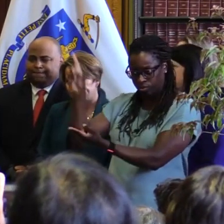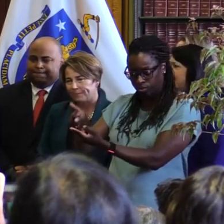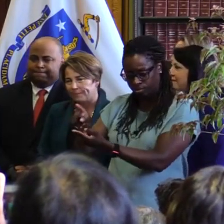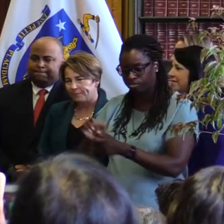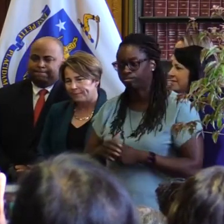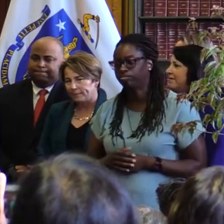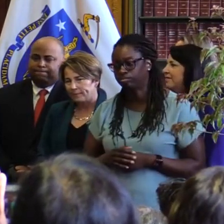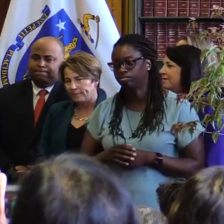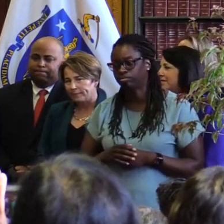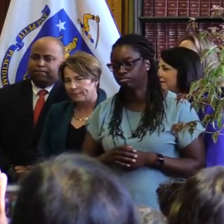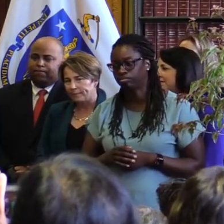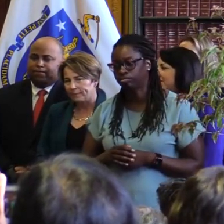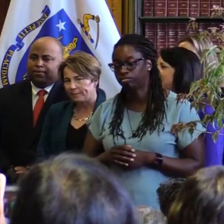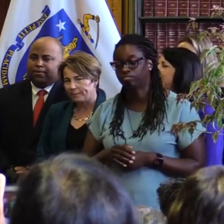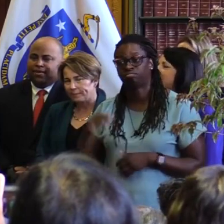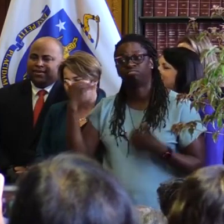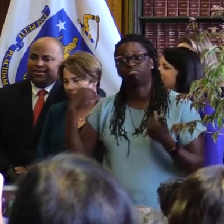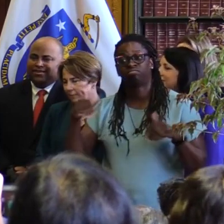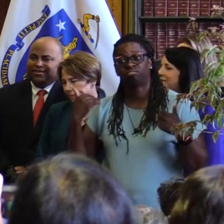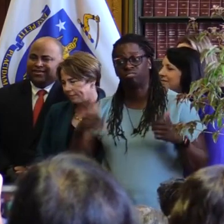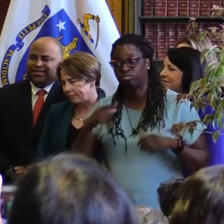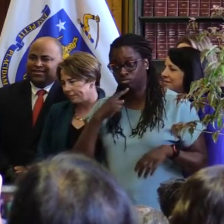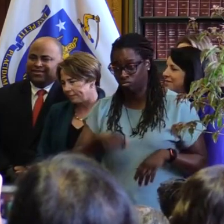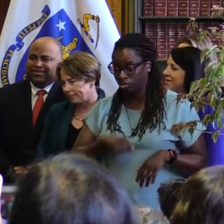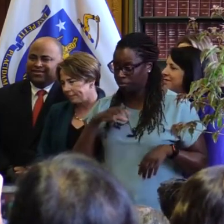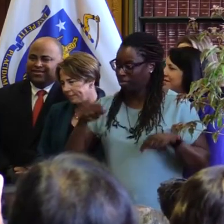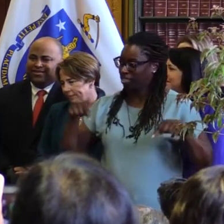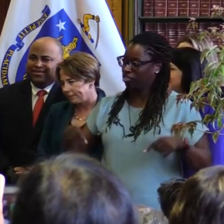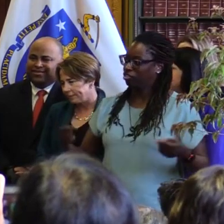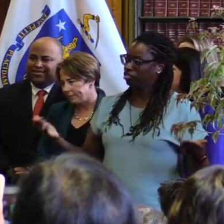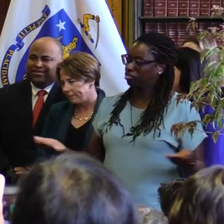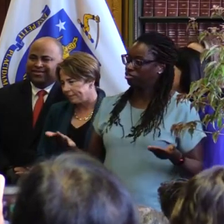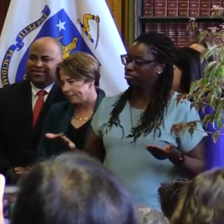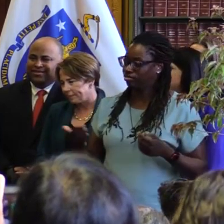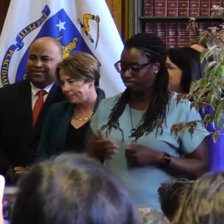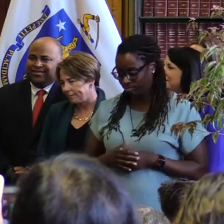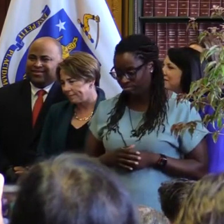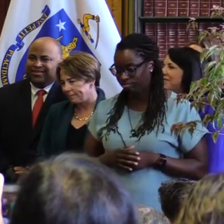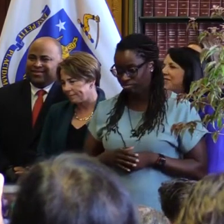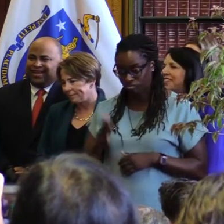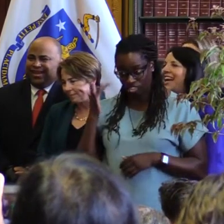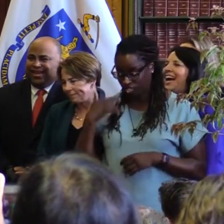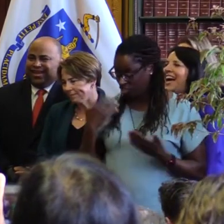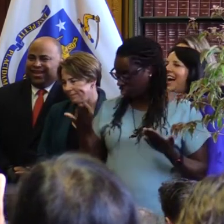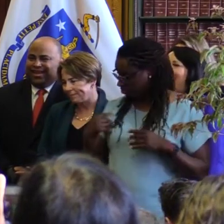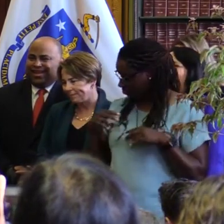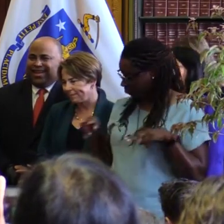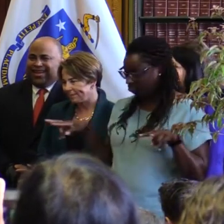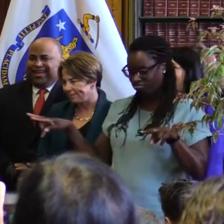adaption. I'm proud to be part of this team. It's even bigger than the Cream Team.